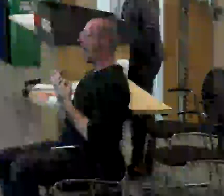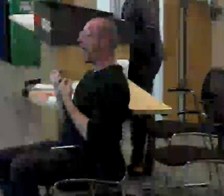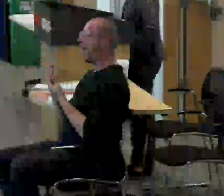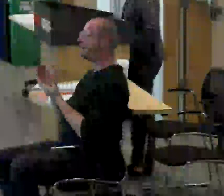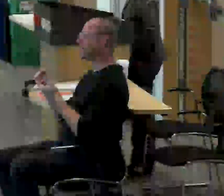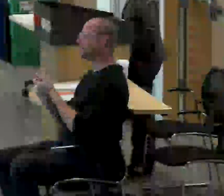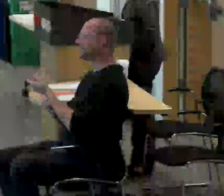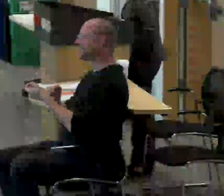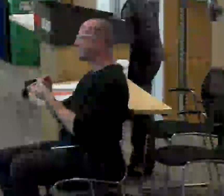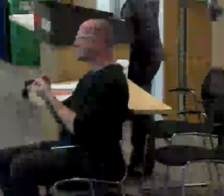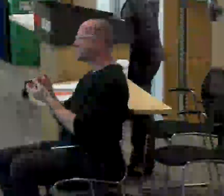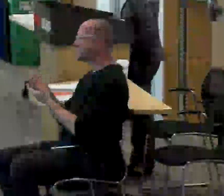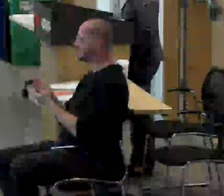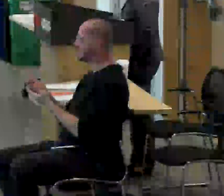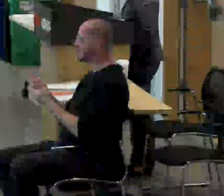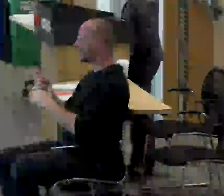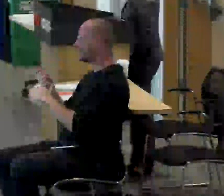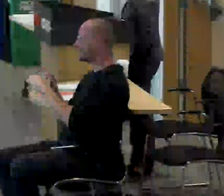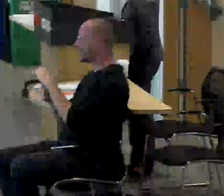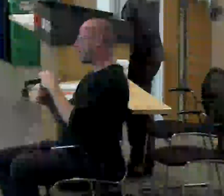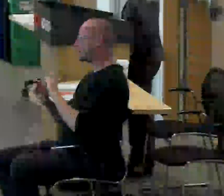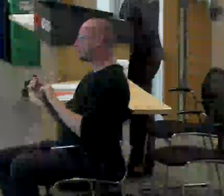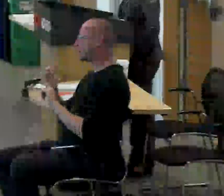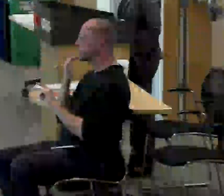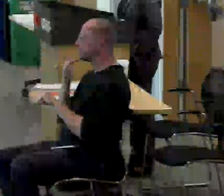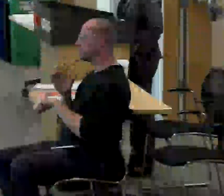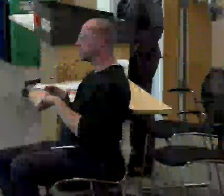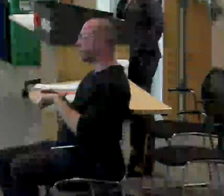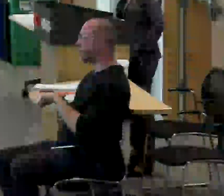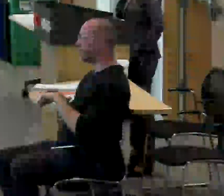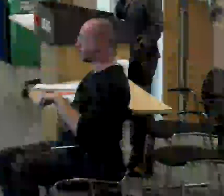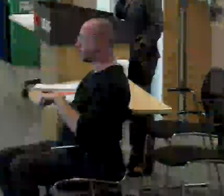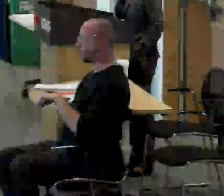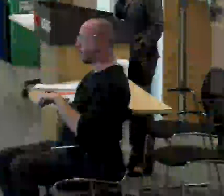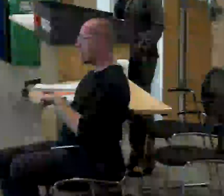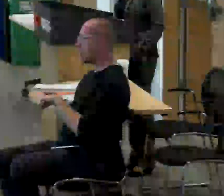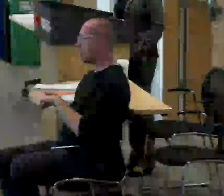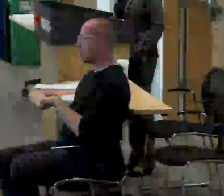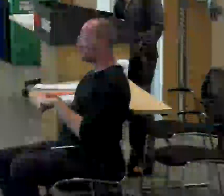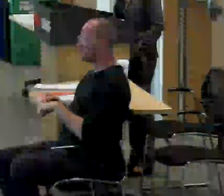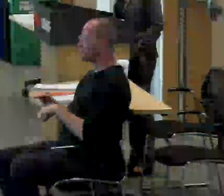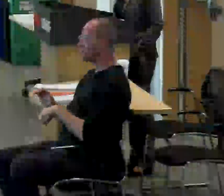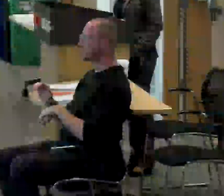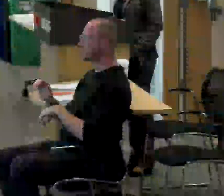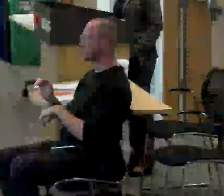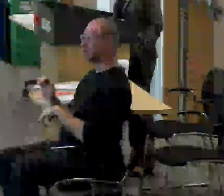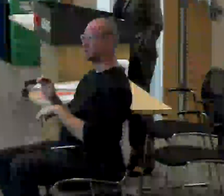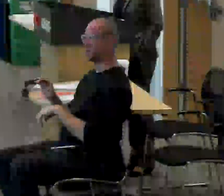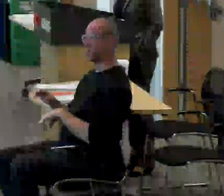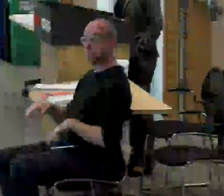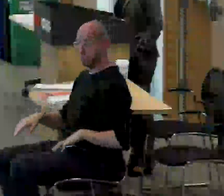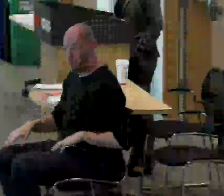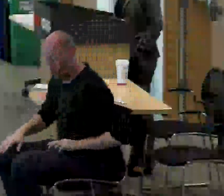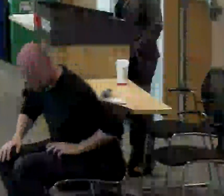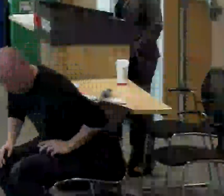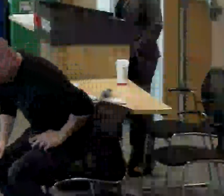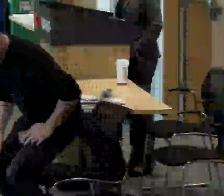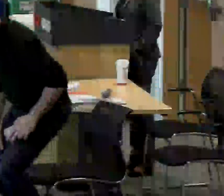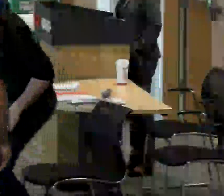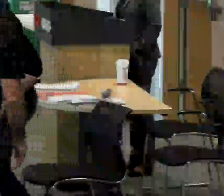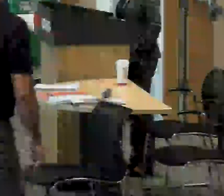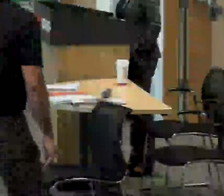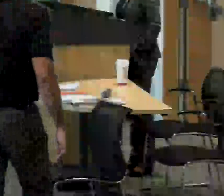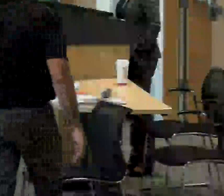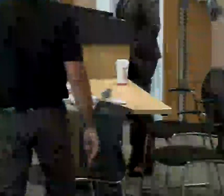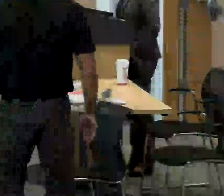I'll try to cover at a high level, but that's the gist of it. The $2,000 asset limit doesn't apply